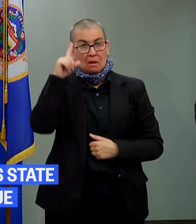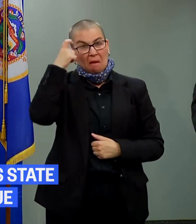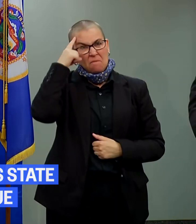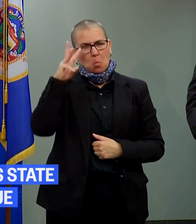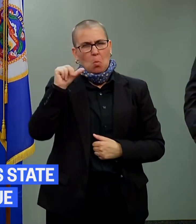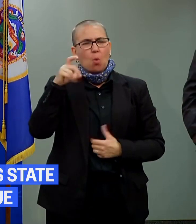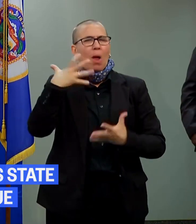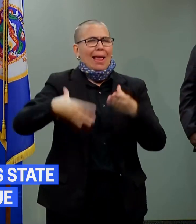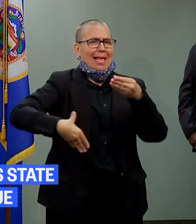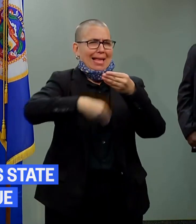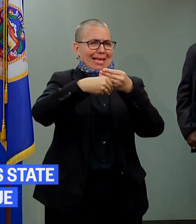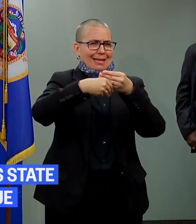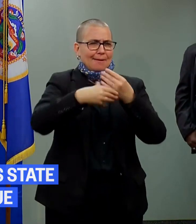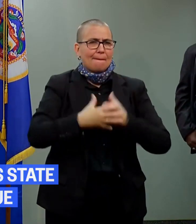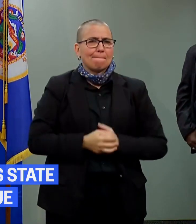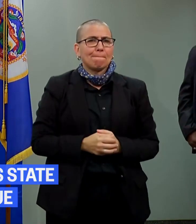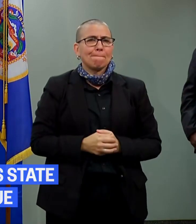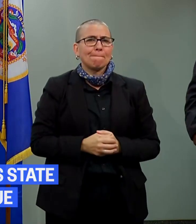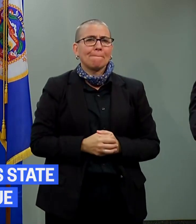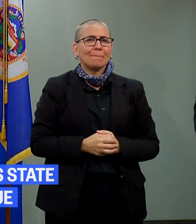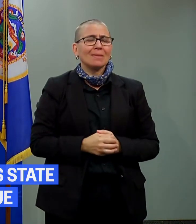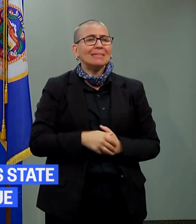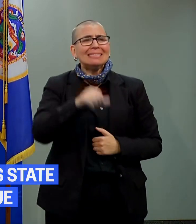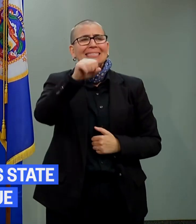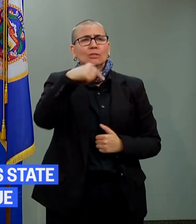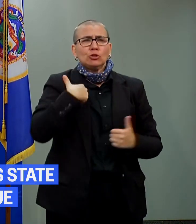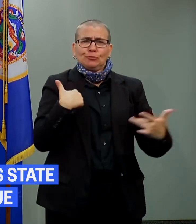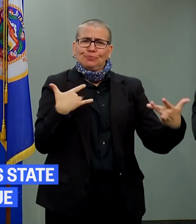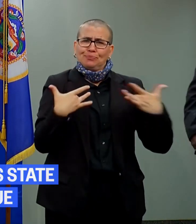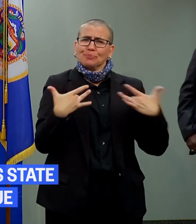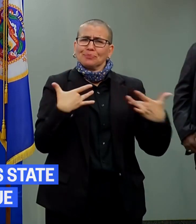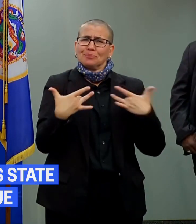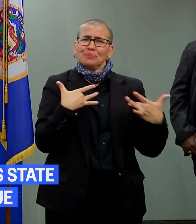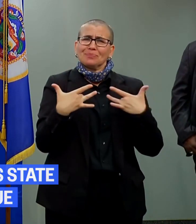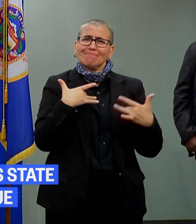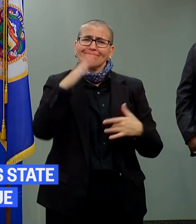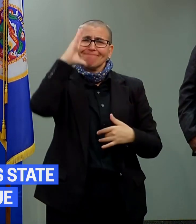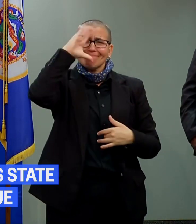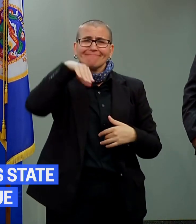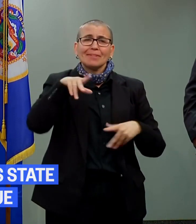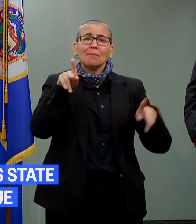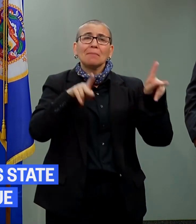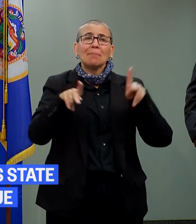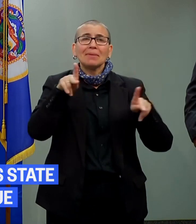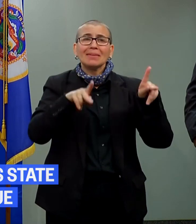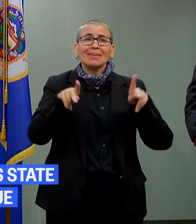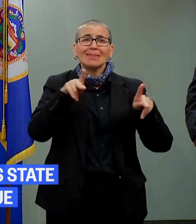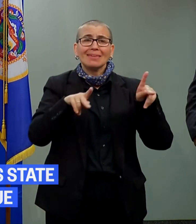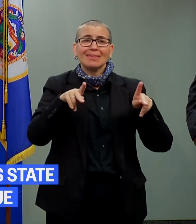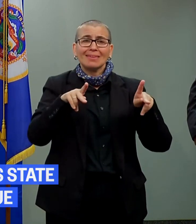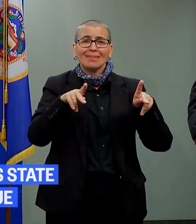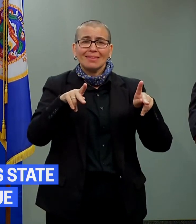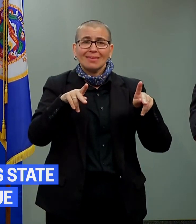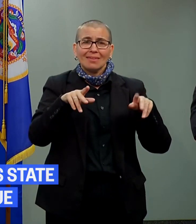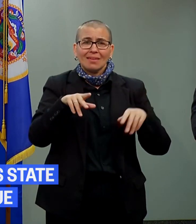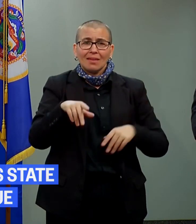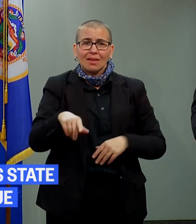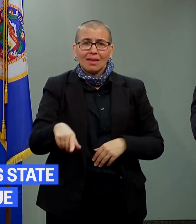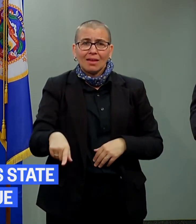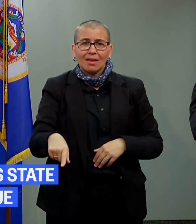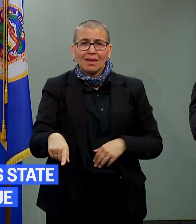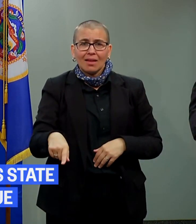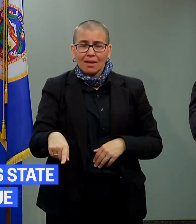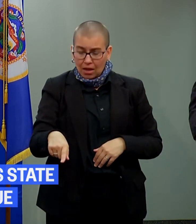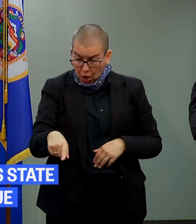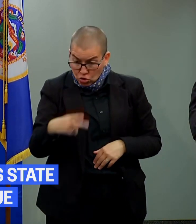these concerns, and I agree with it. But people picked up with guns claiming to be reporters at the time of the minute of the attack and the